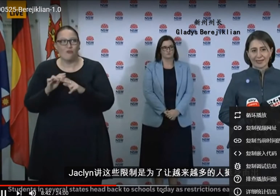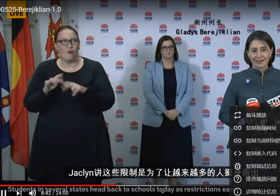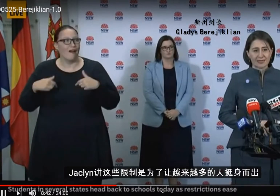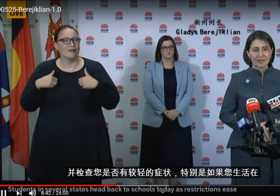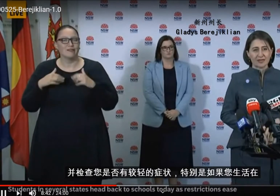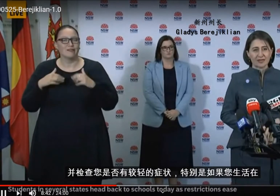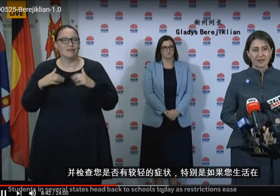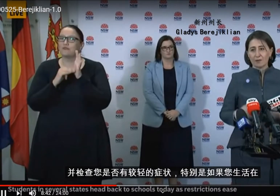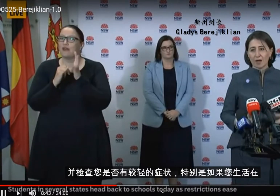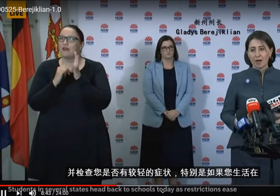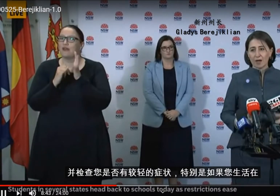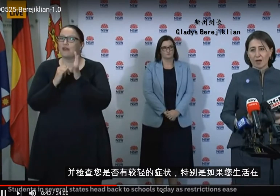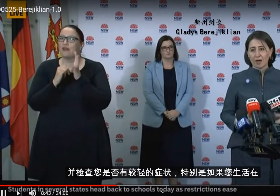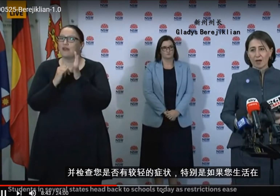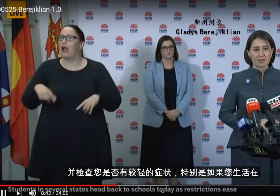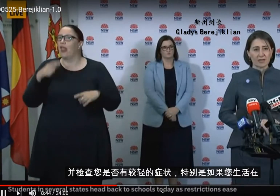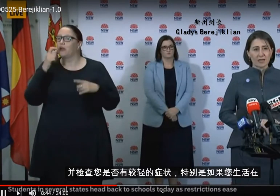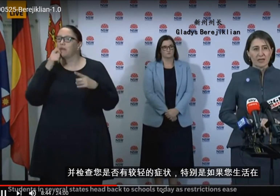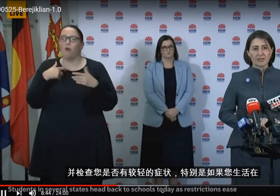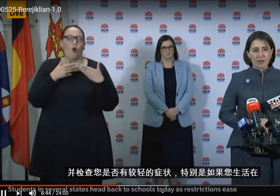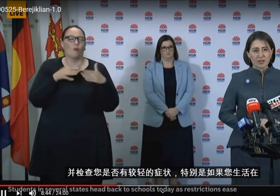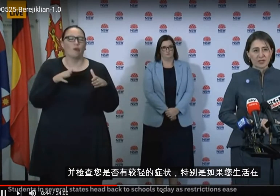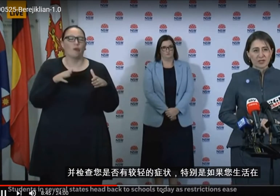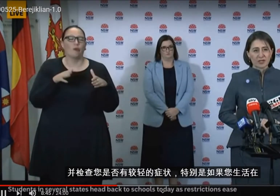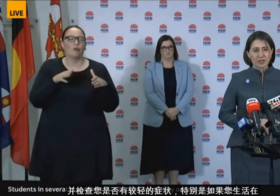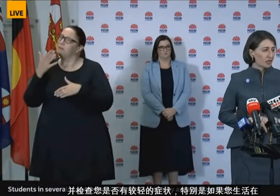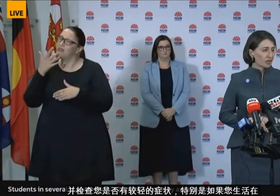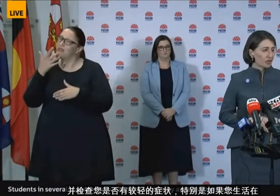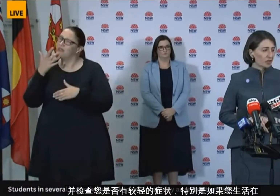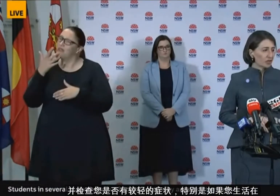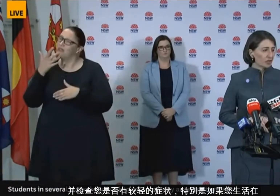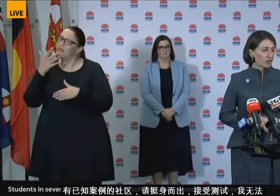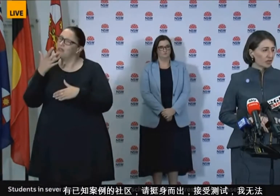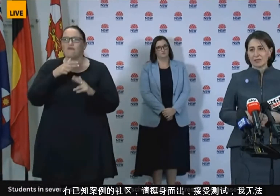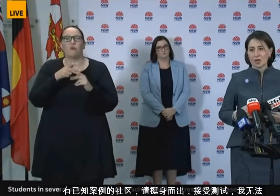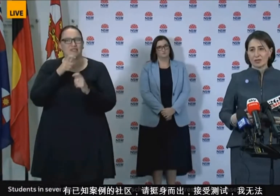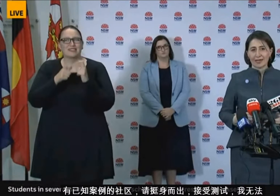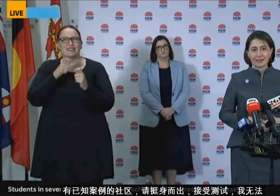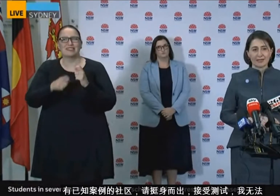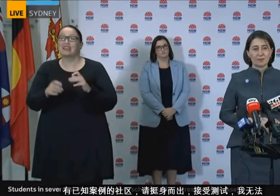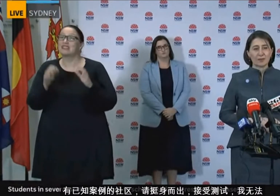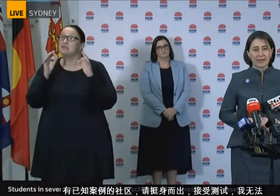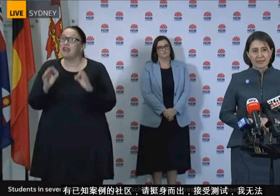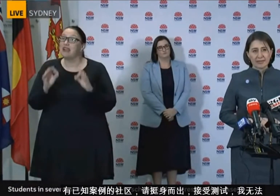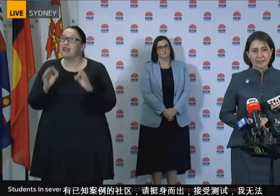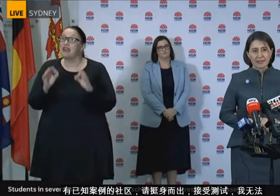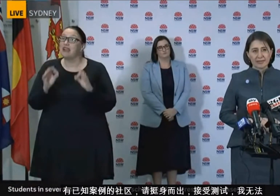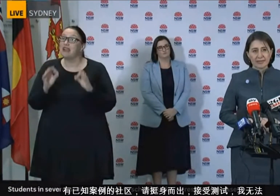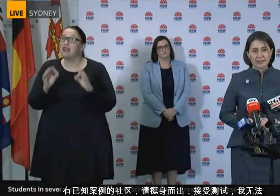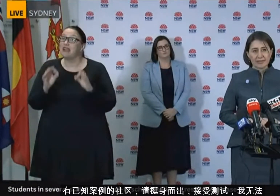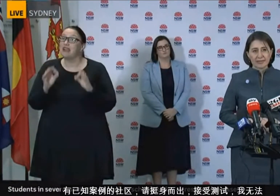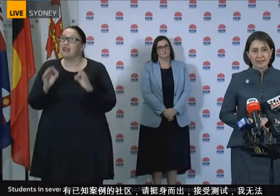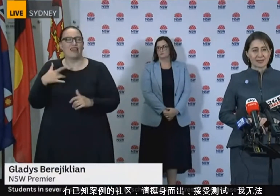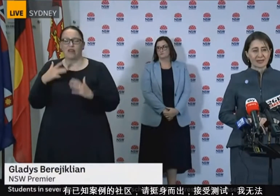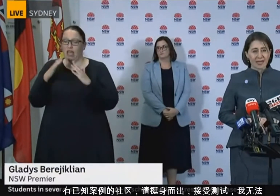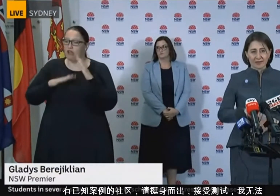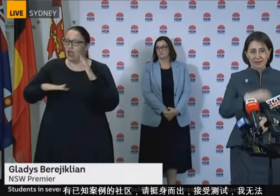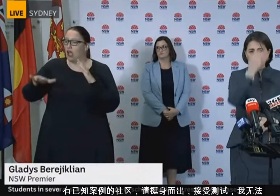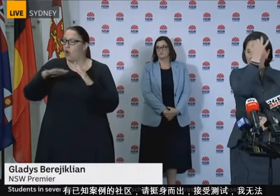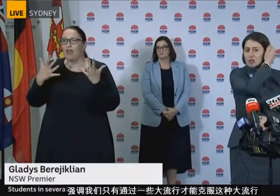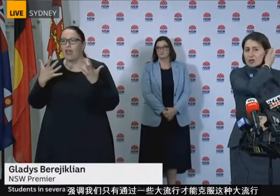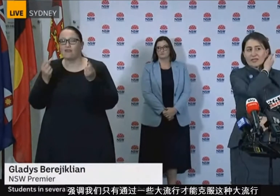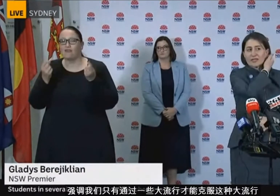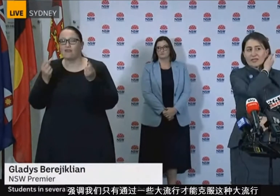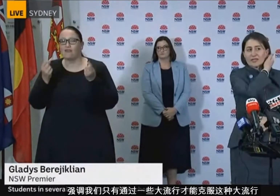more and more people to come forward and get tested. If you have the mildest symptoms, especially if you live in a community that has known cases, please come forward and